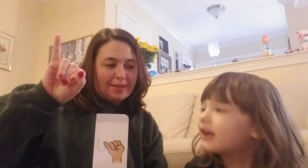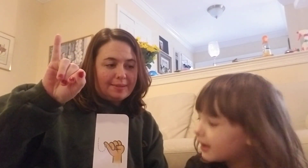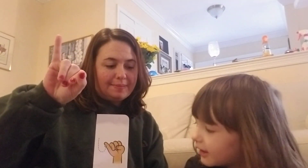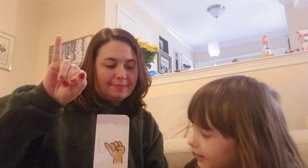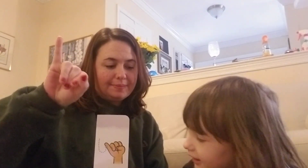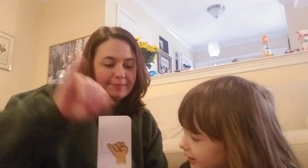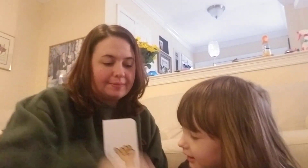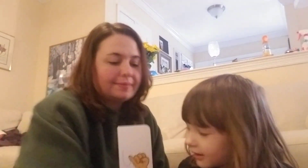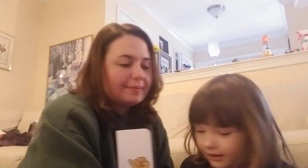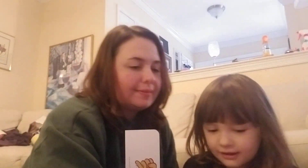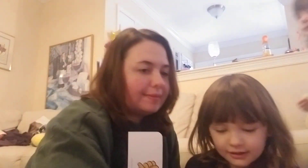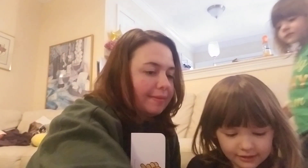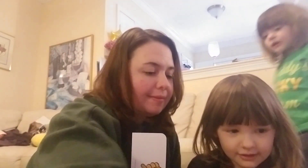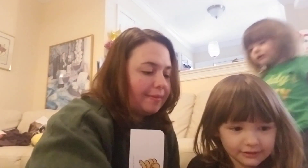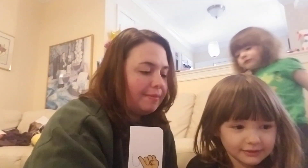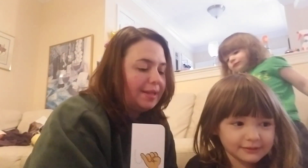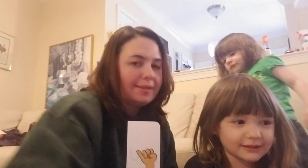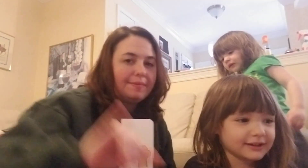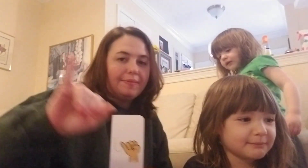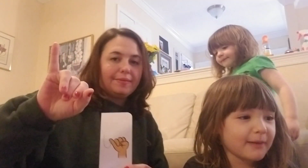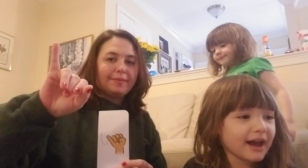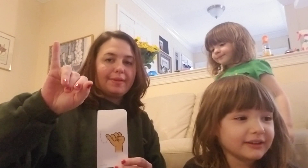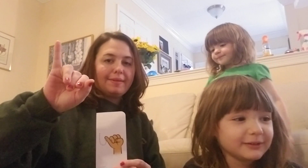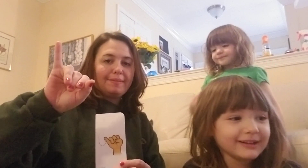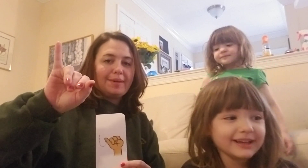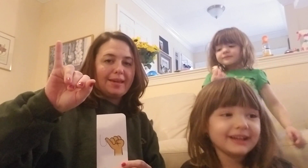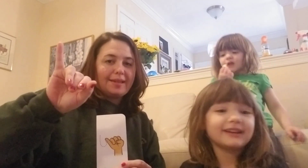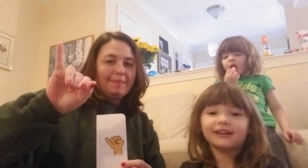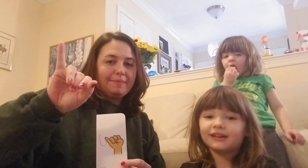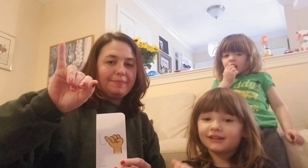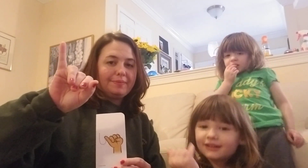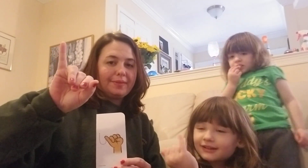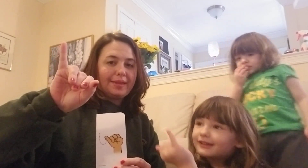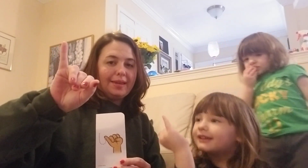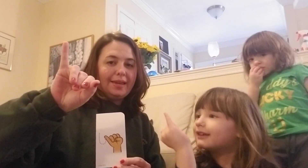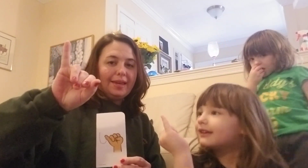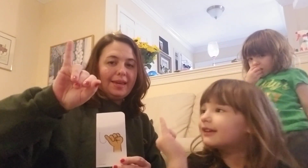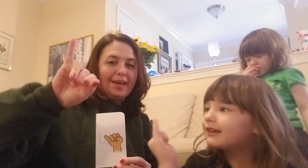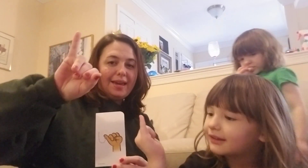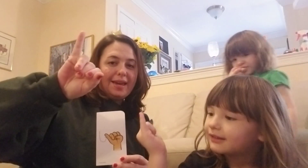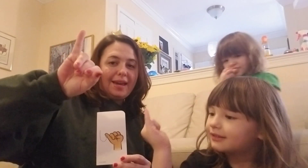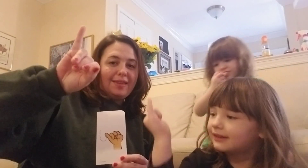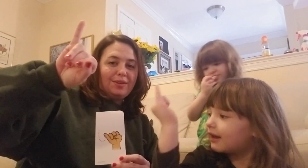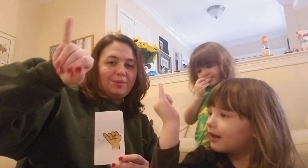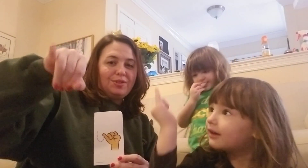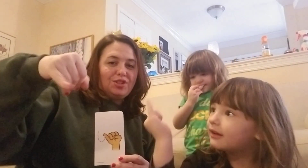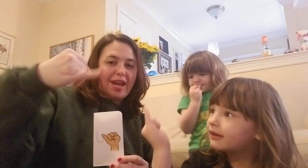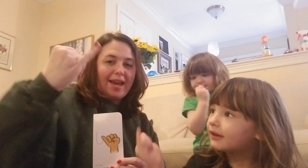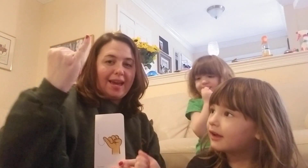Please. Please. Bye, squeeze. Pinkies up. And then do J.